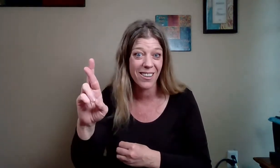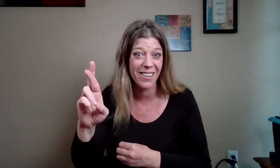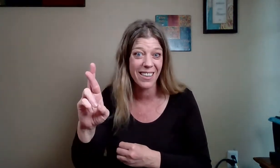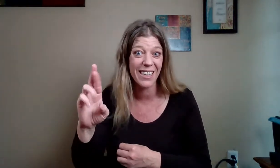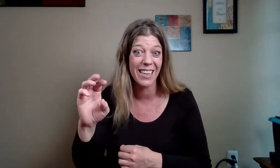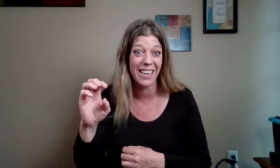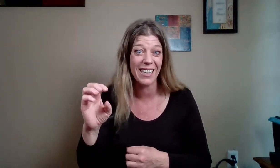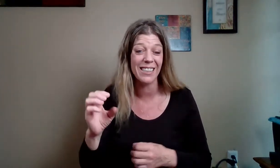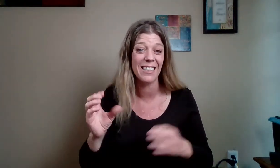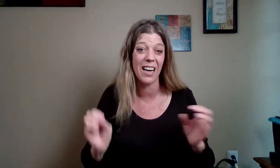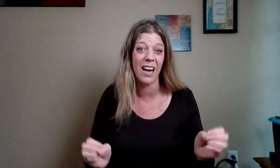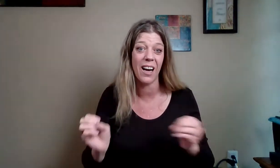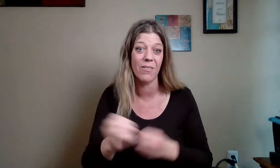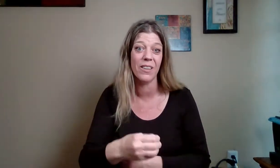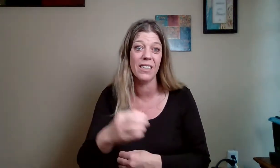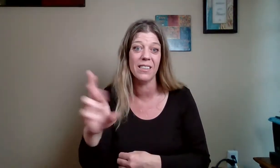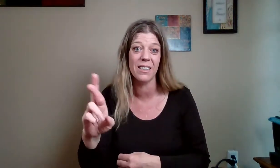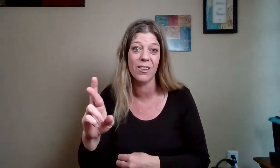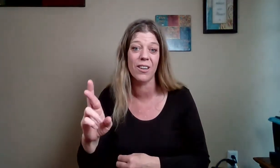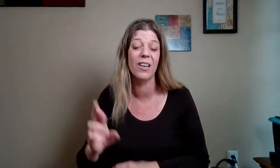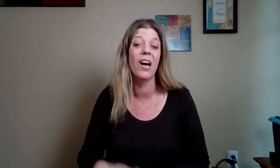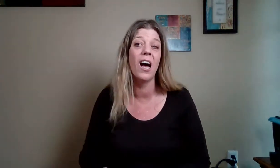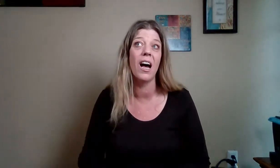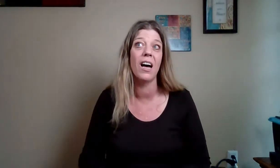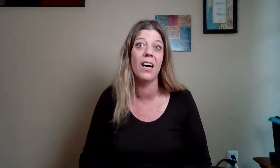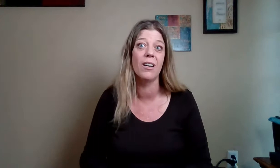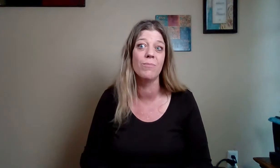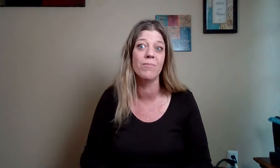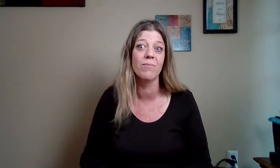officer. Yes? Officer.